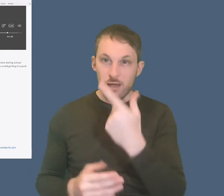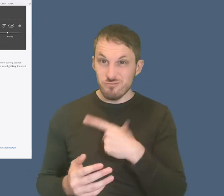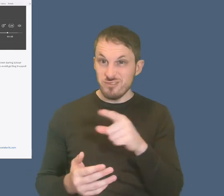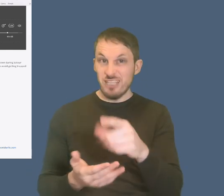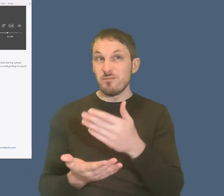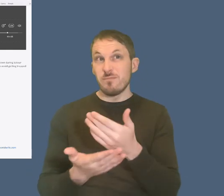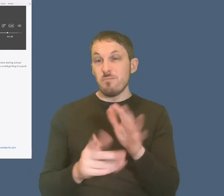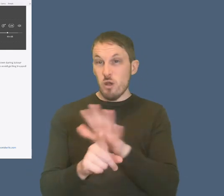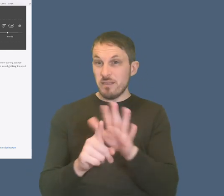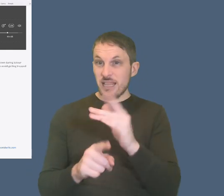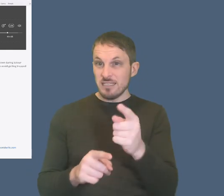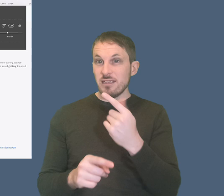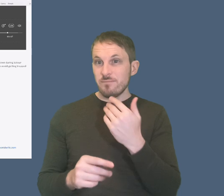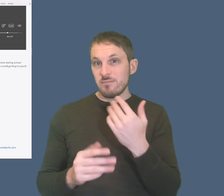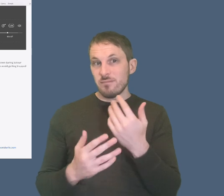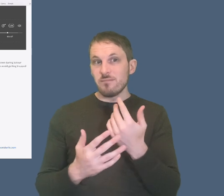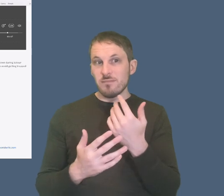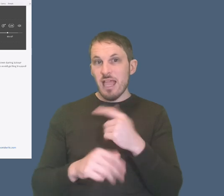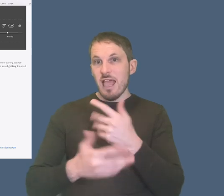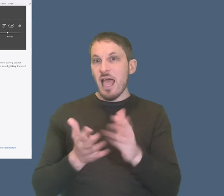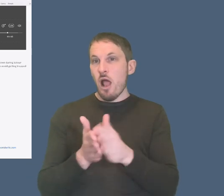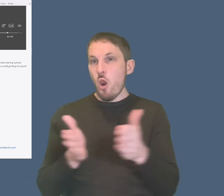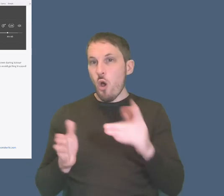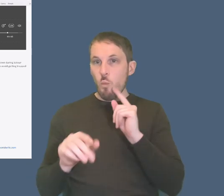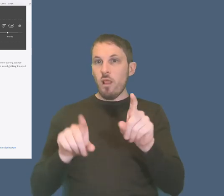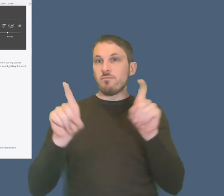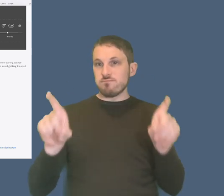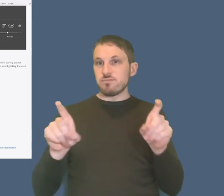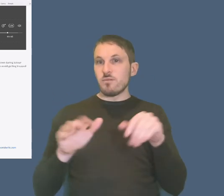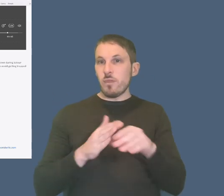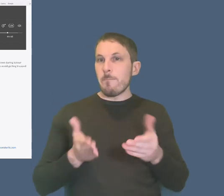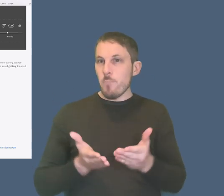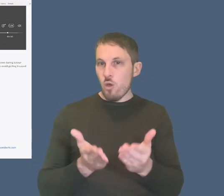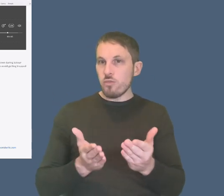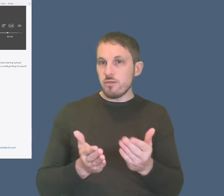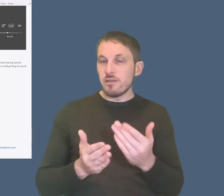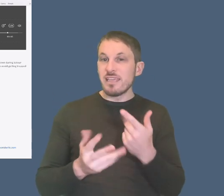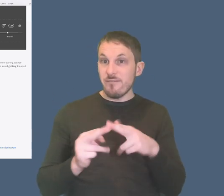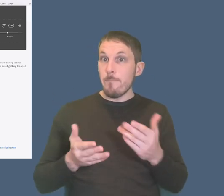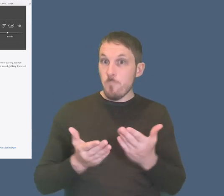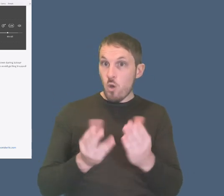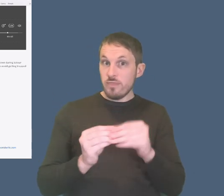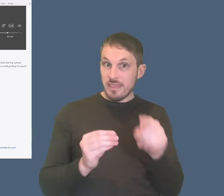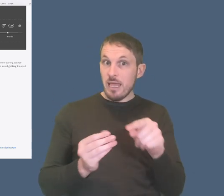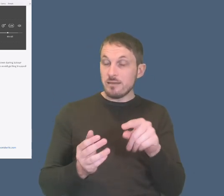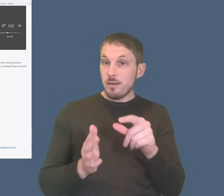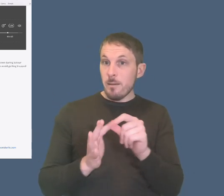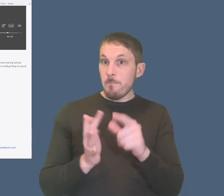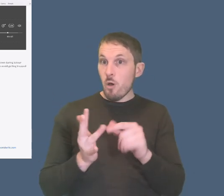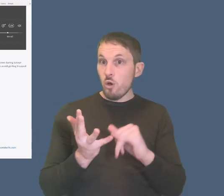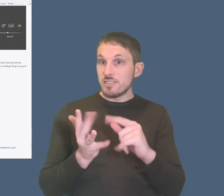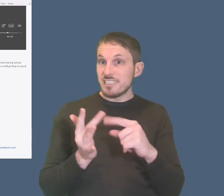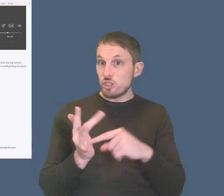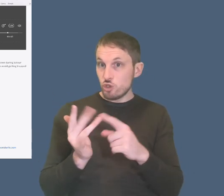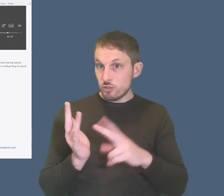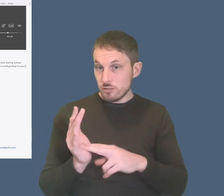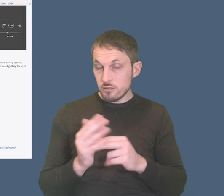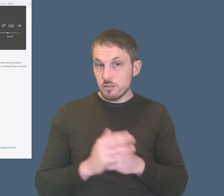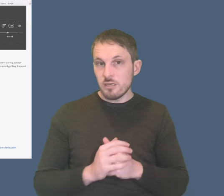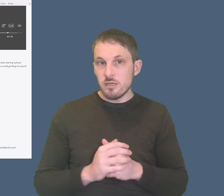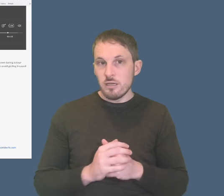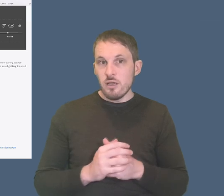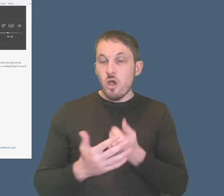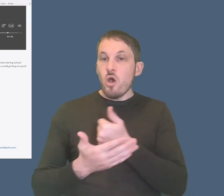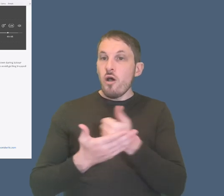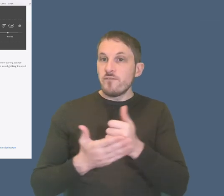the time a woman might be in a lithotomy position. Because if she gives birth in lithotomy position, and then also what often happens after that